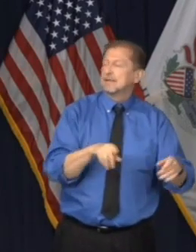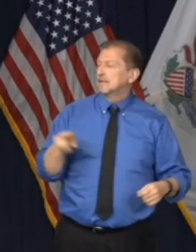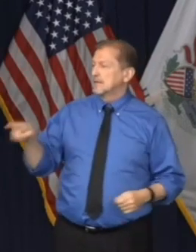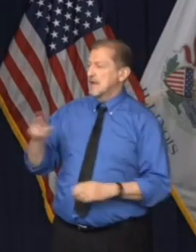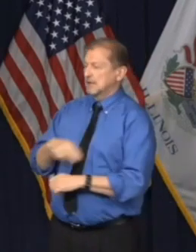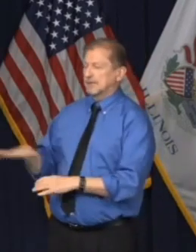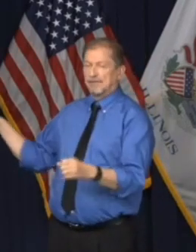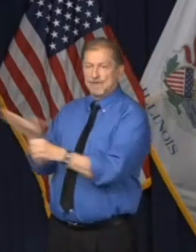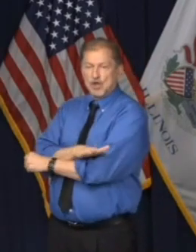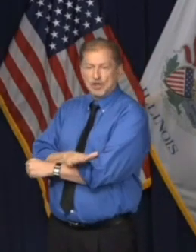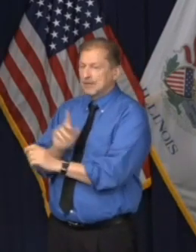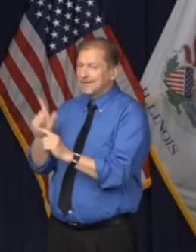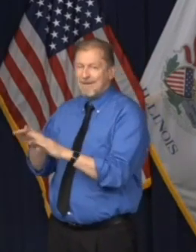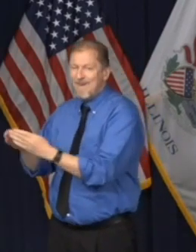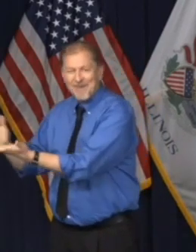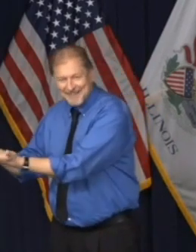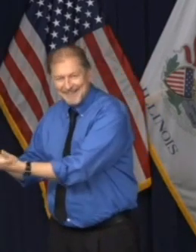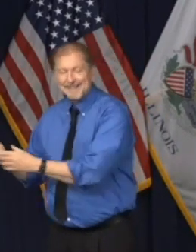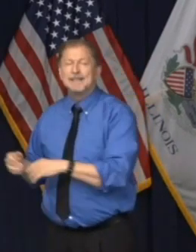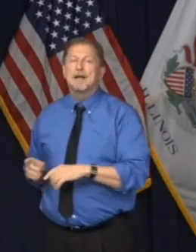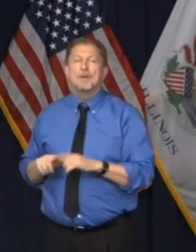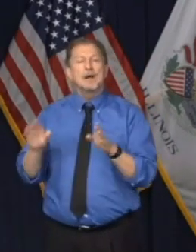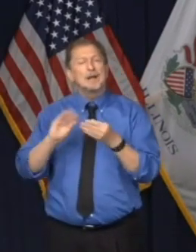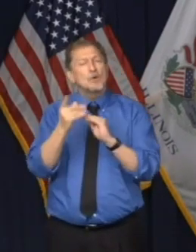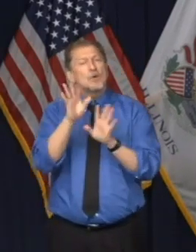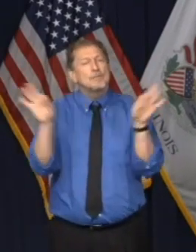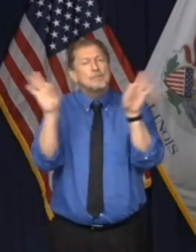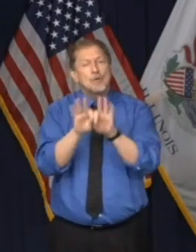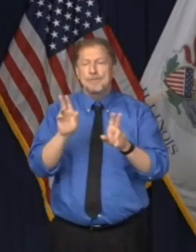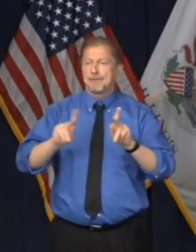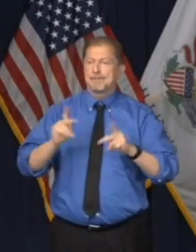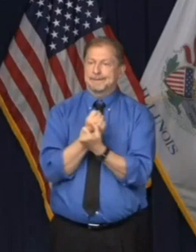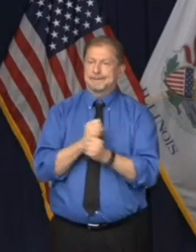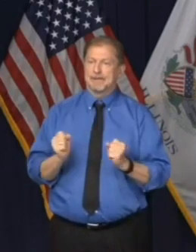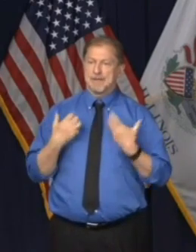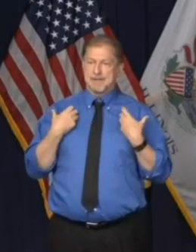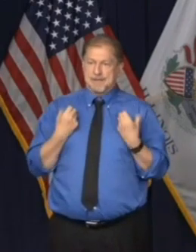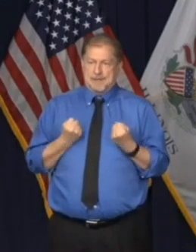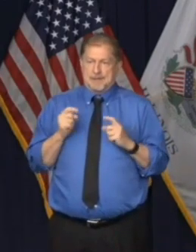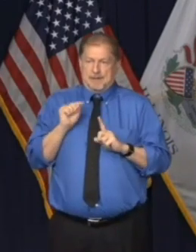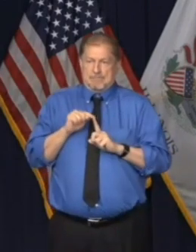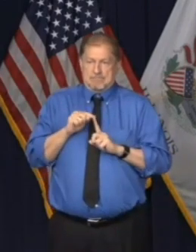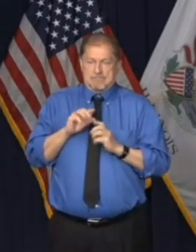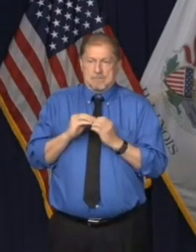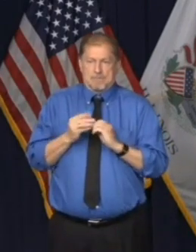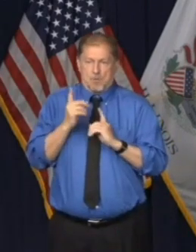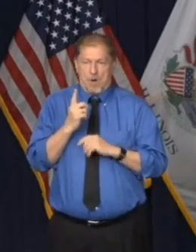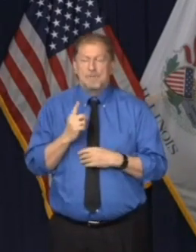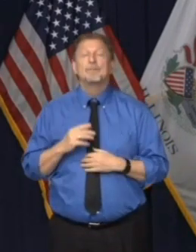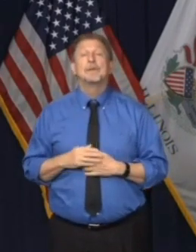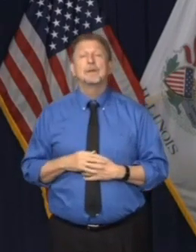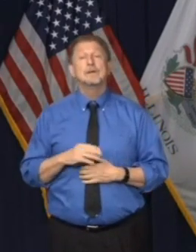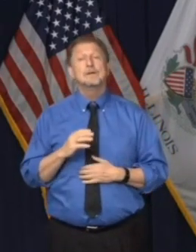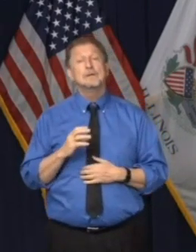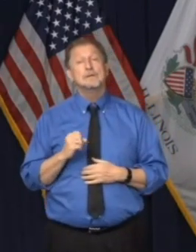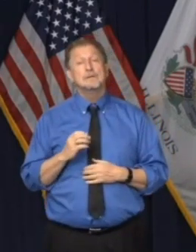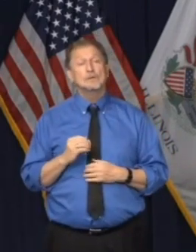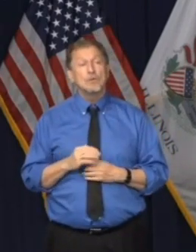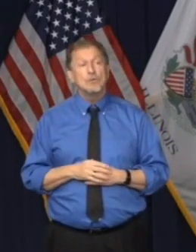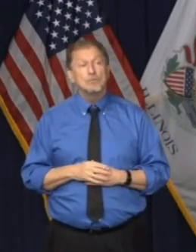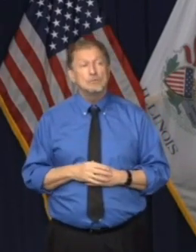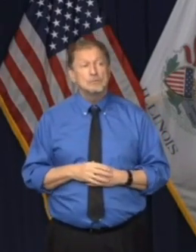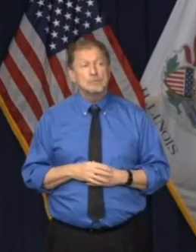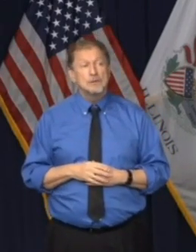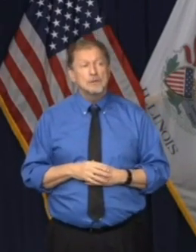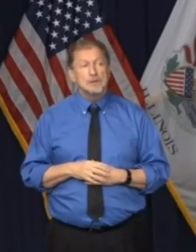place. What's most important, though, is keeping people safe and healthy. And so we're trying to think about, there's a lot of distance, as you can